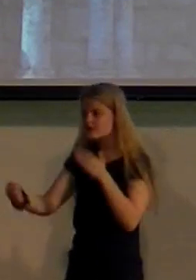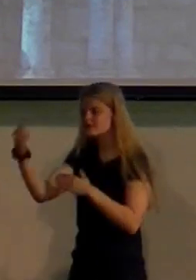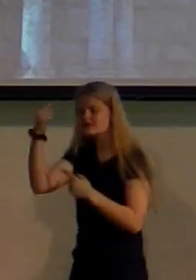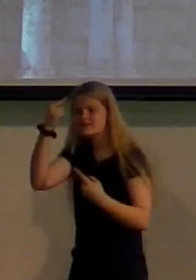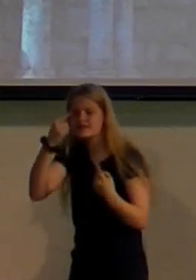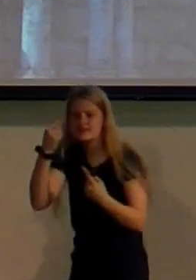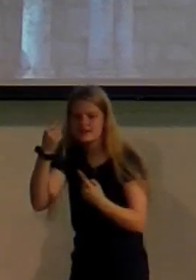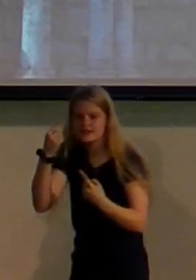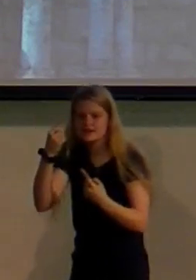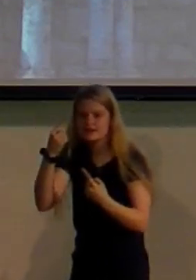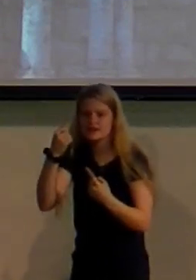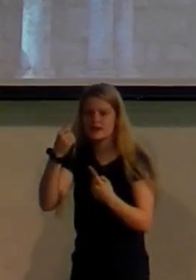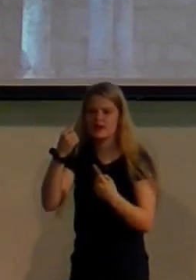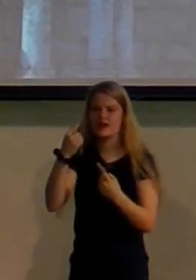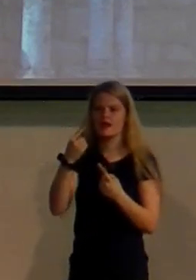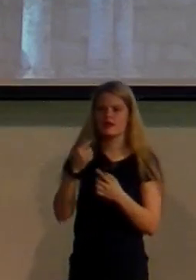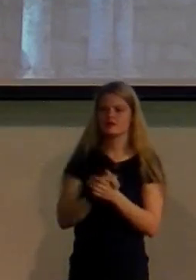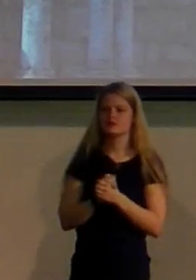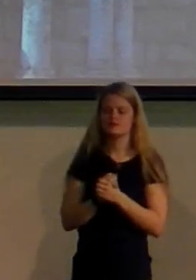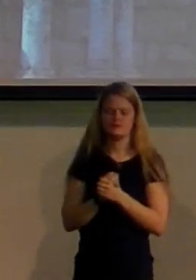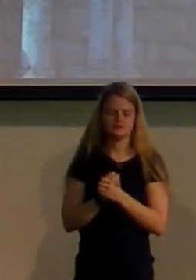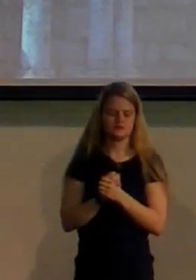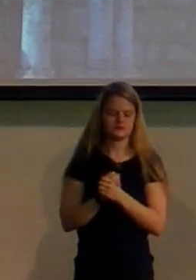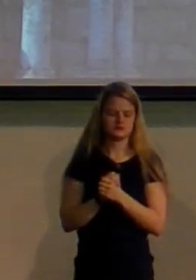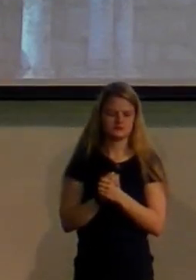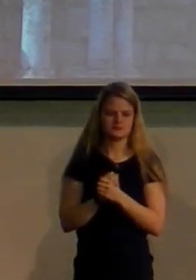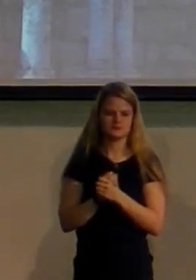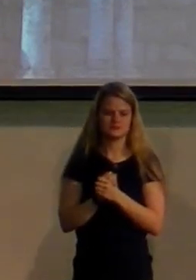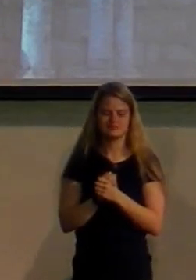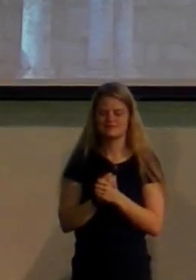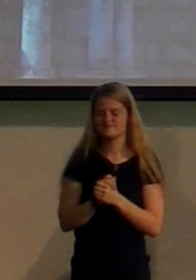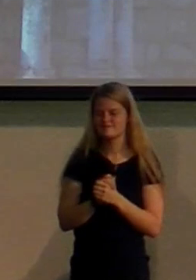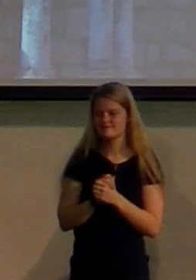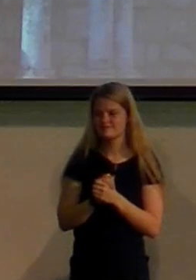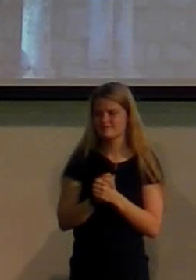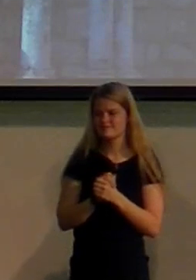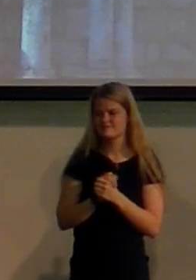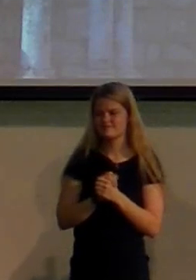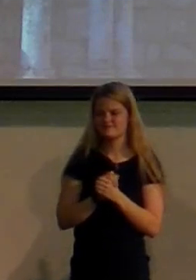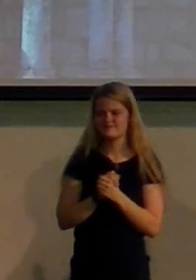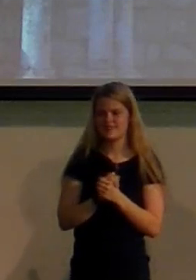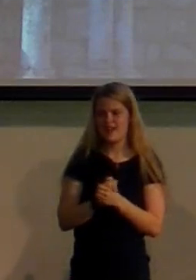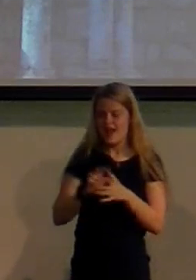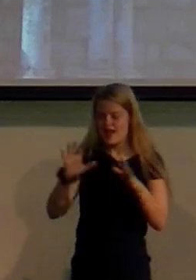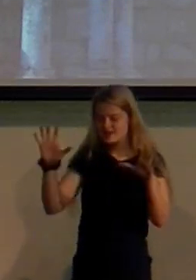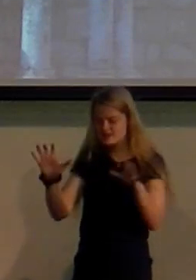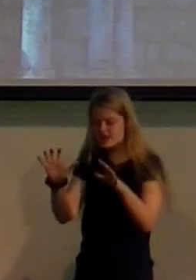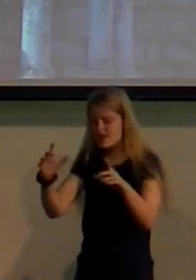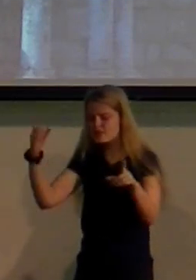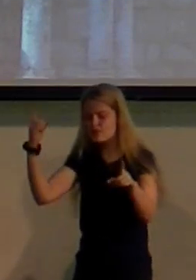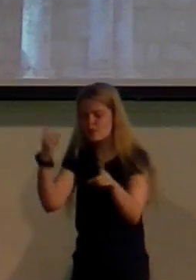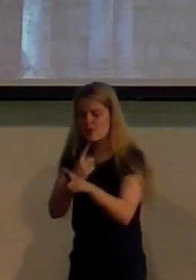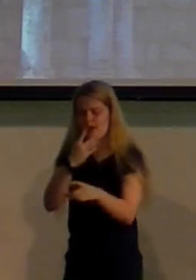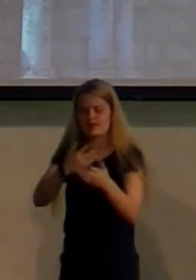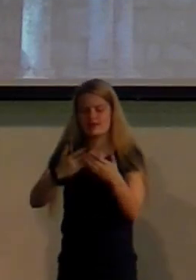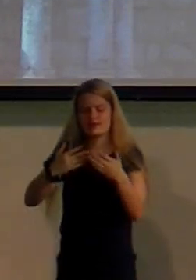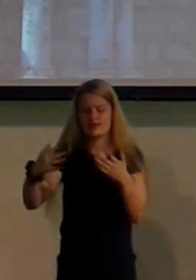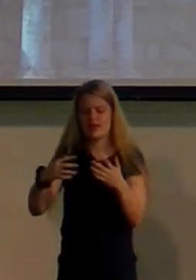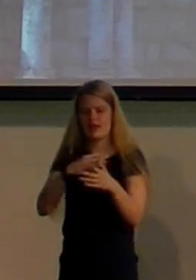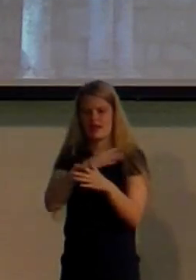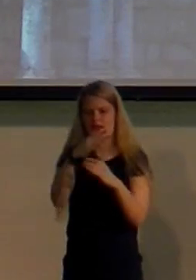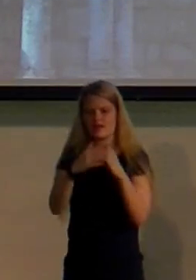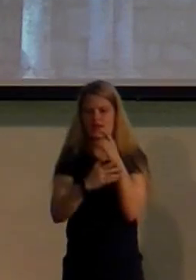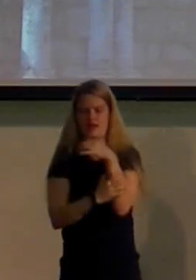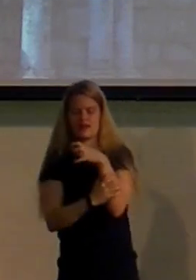he's perturbed at them for their hardness of heart. And again, he does the right thing and restores the hand of the